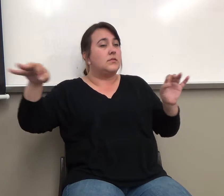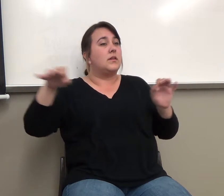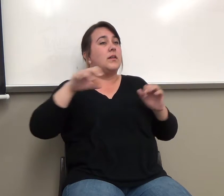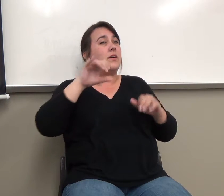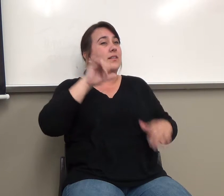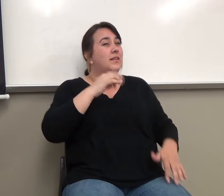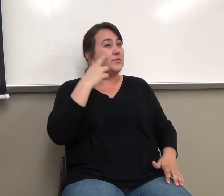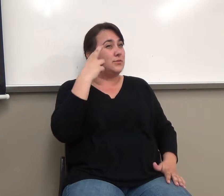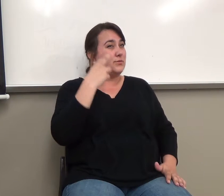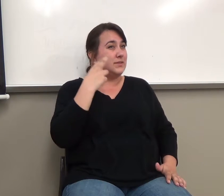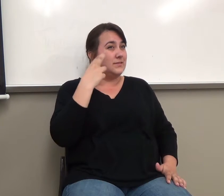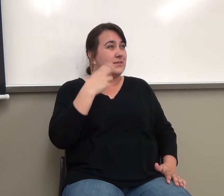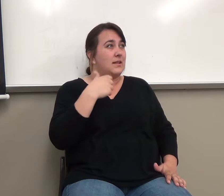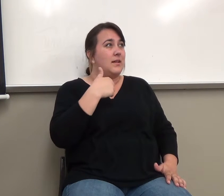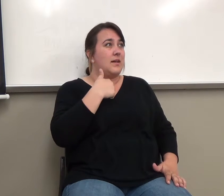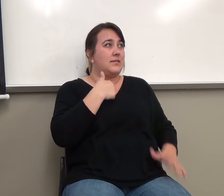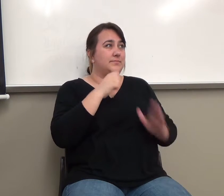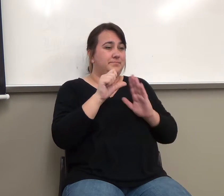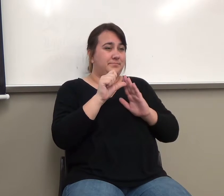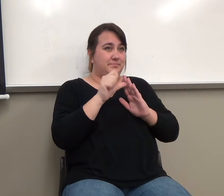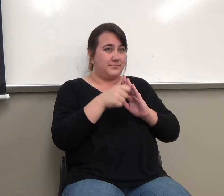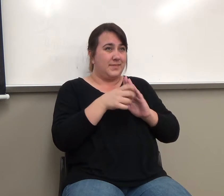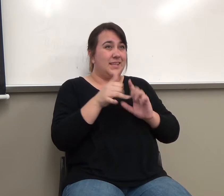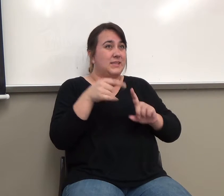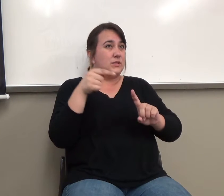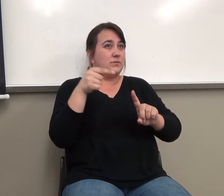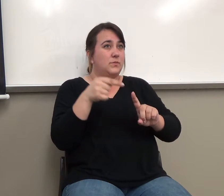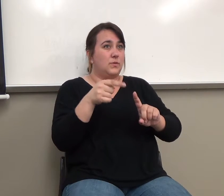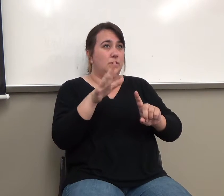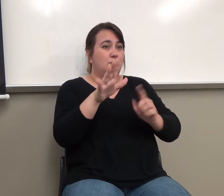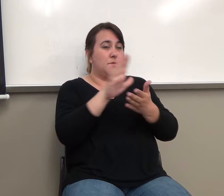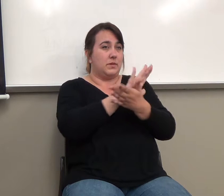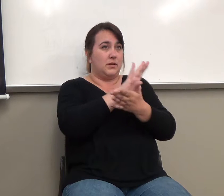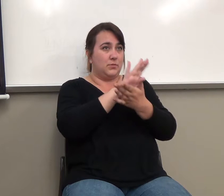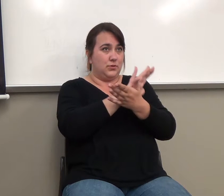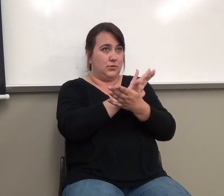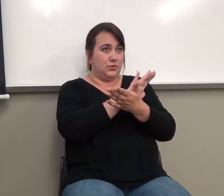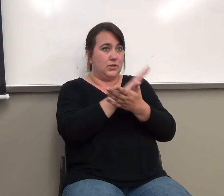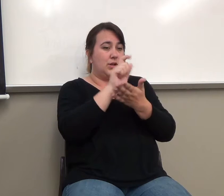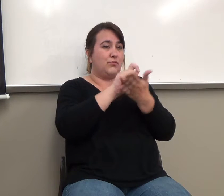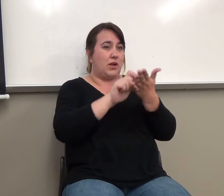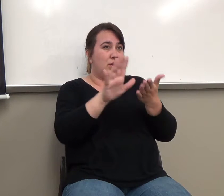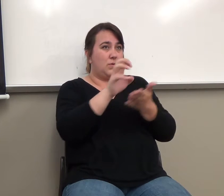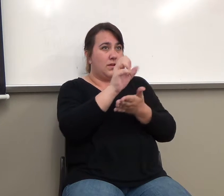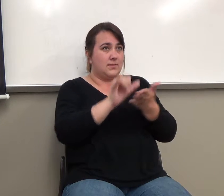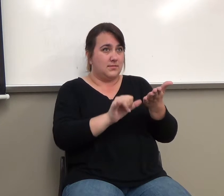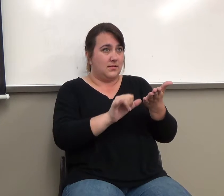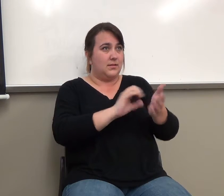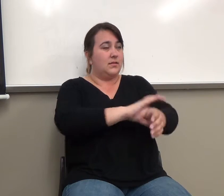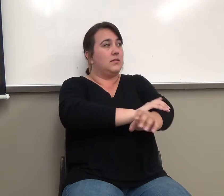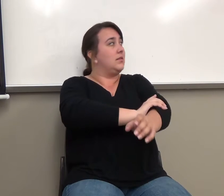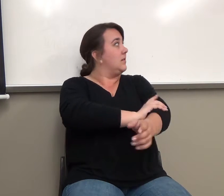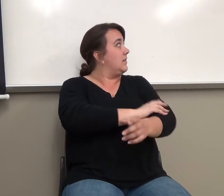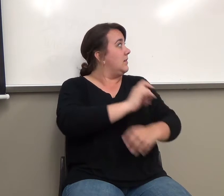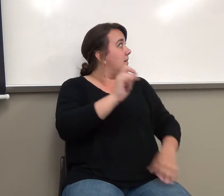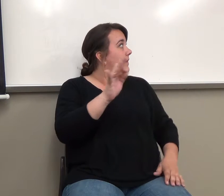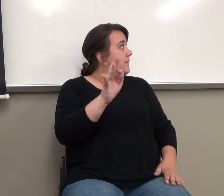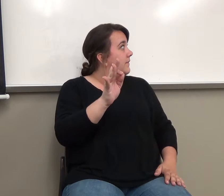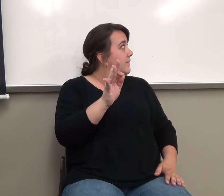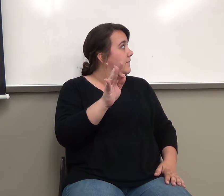reasons that I'm saying at this point in your papers, in writing your essays, that if necessary, and I know